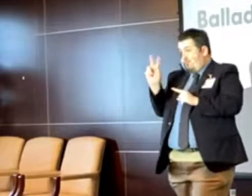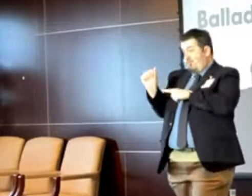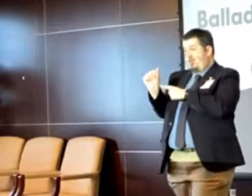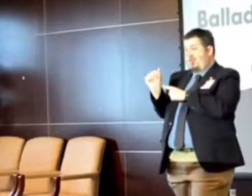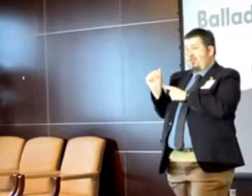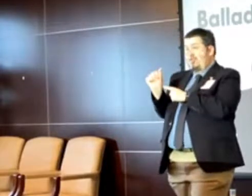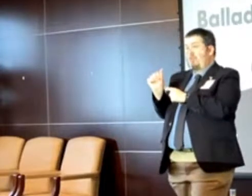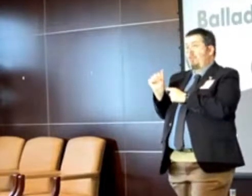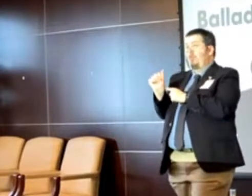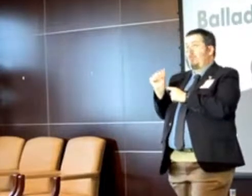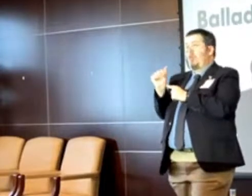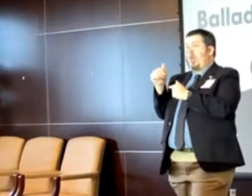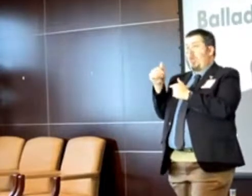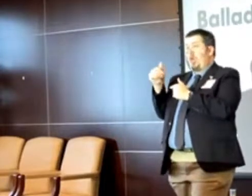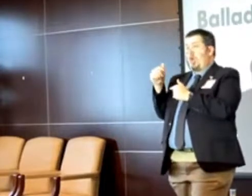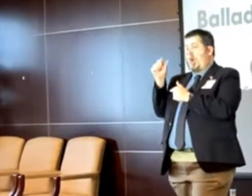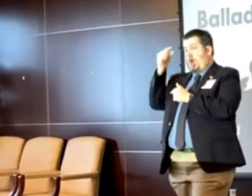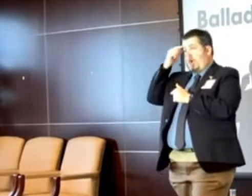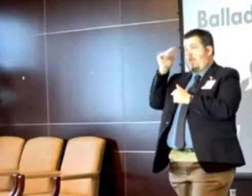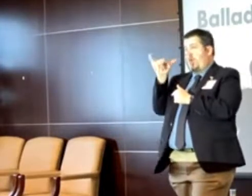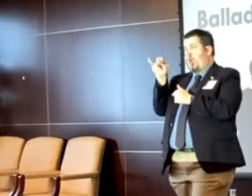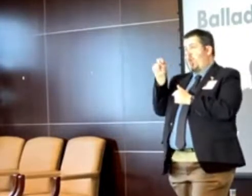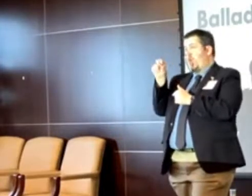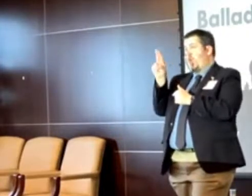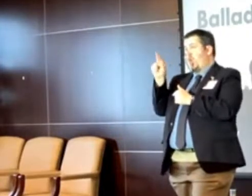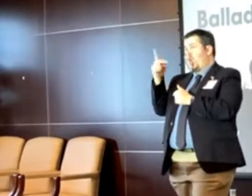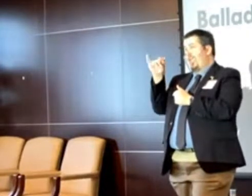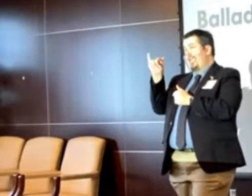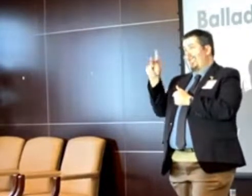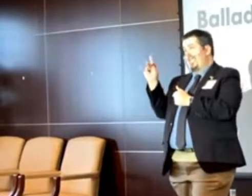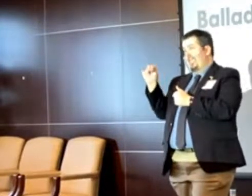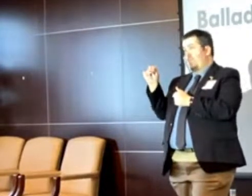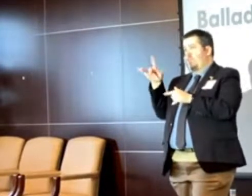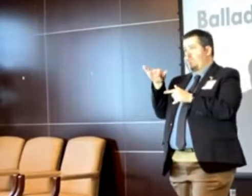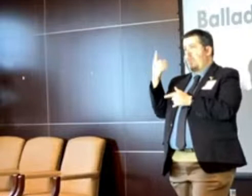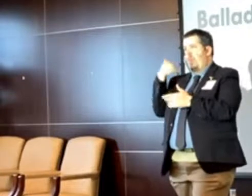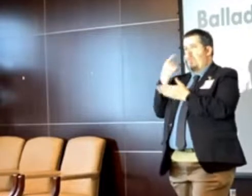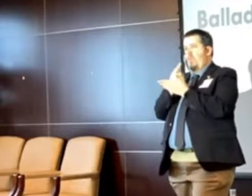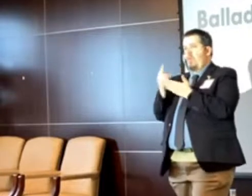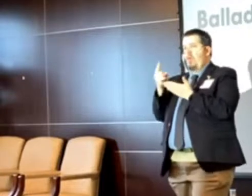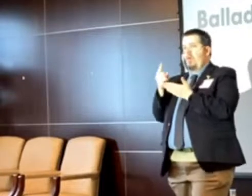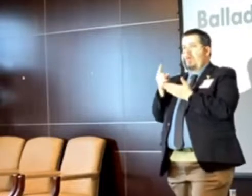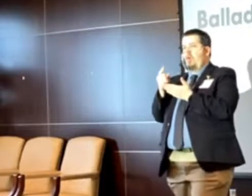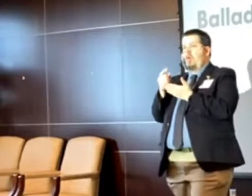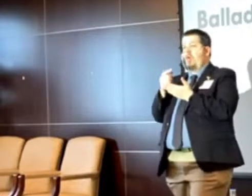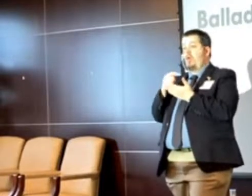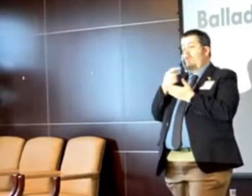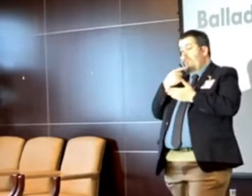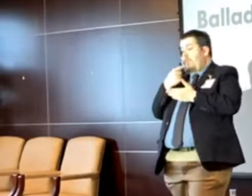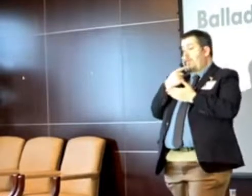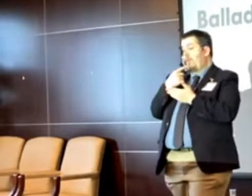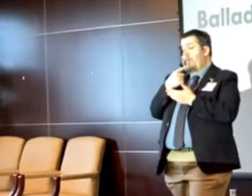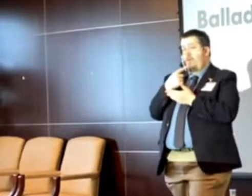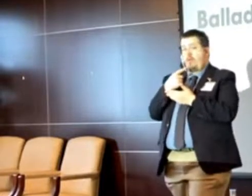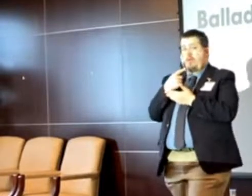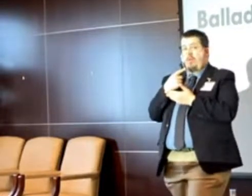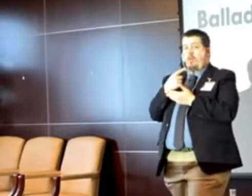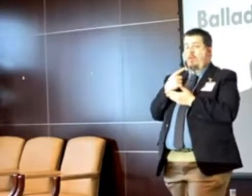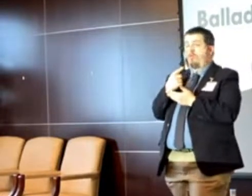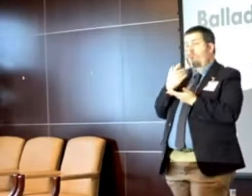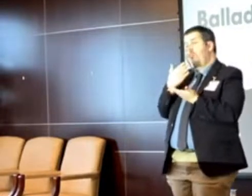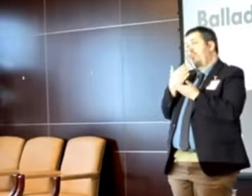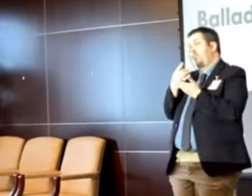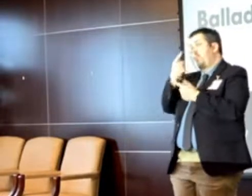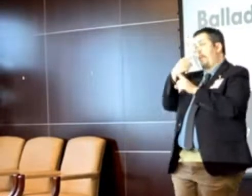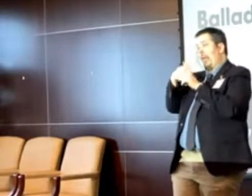has done one. Governor Youngkin did one last week. In fact, I have to say, there's a sort of a bright